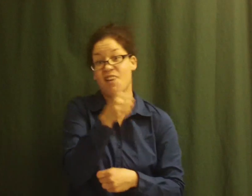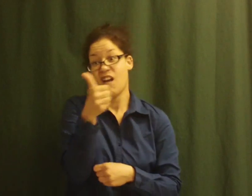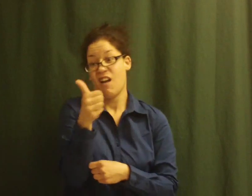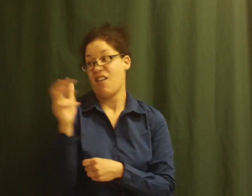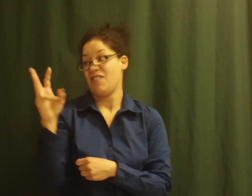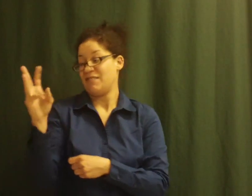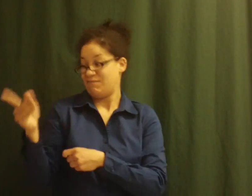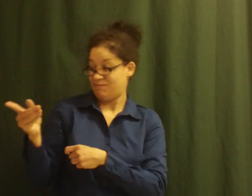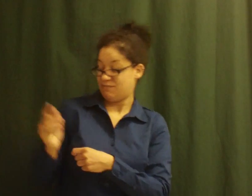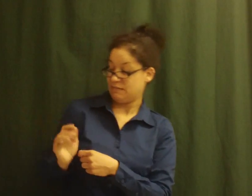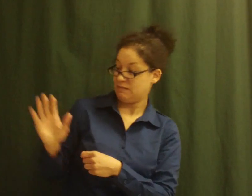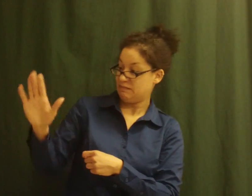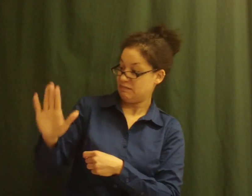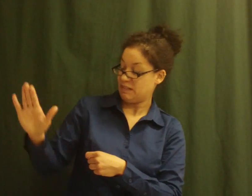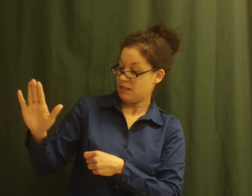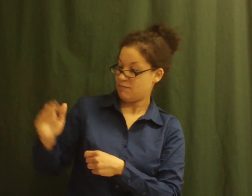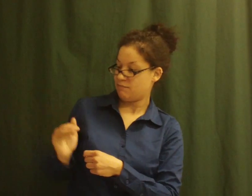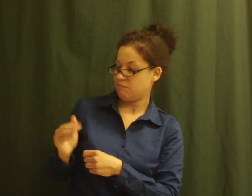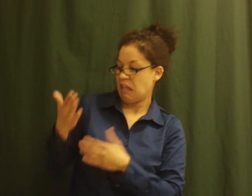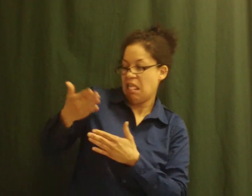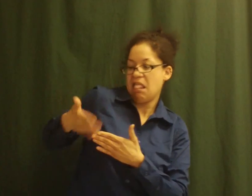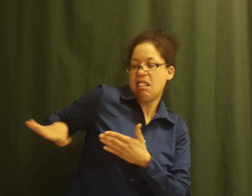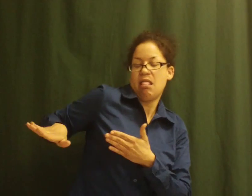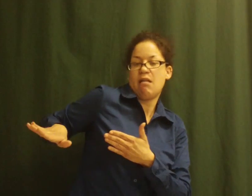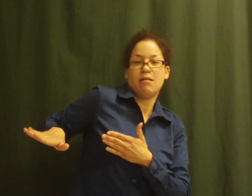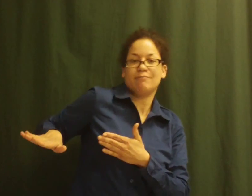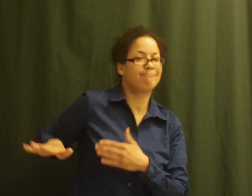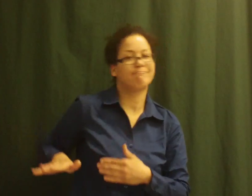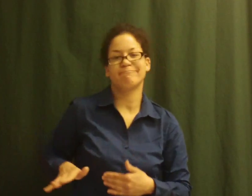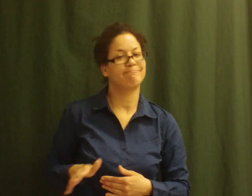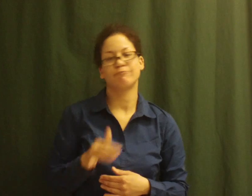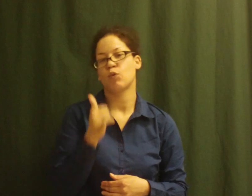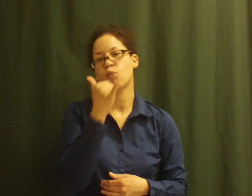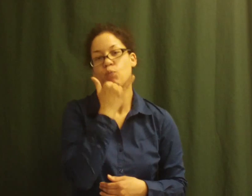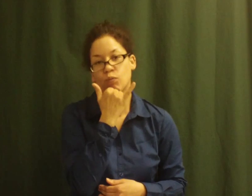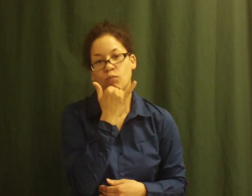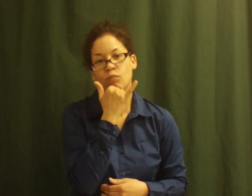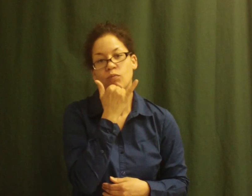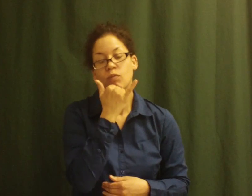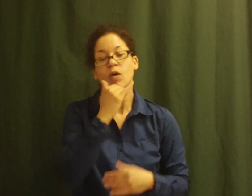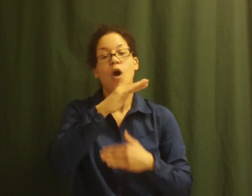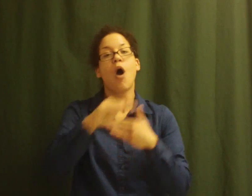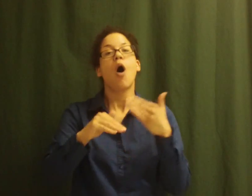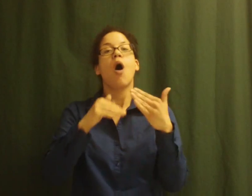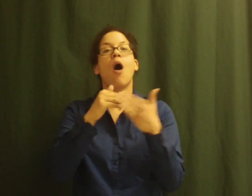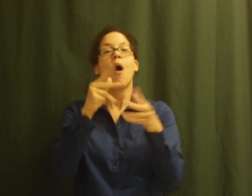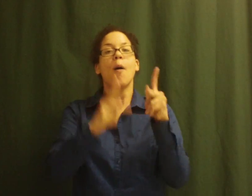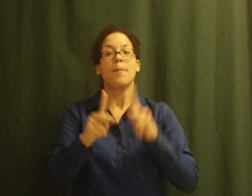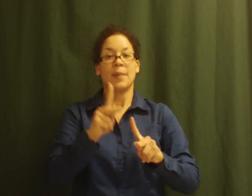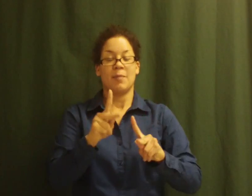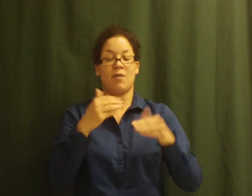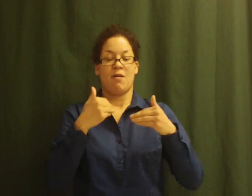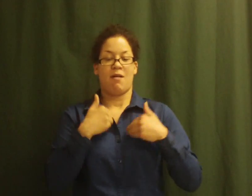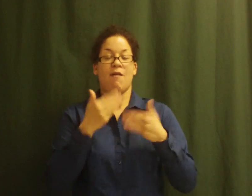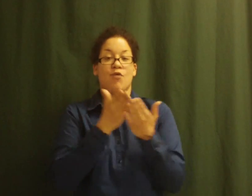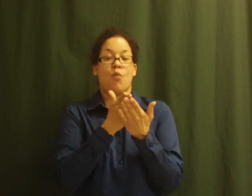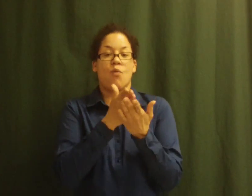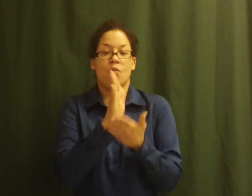because all applicants have a right to an evaluation process that considers only